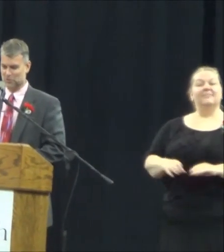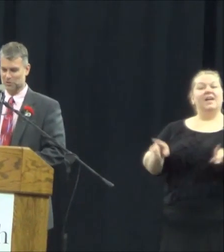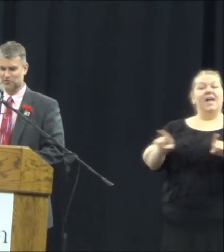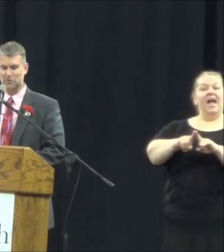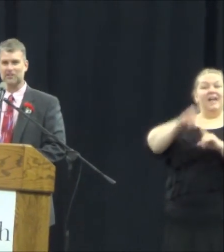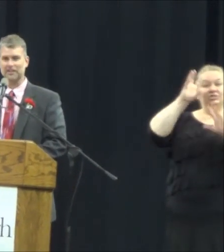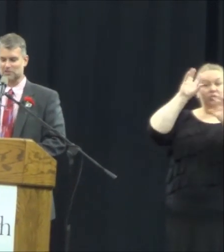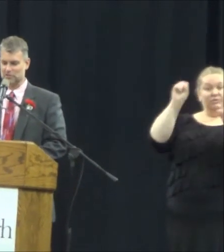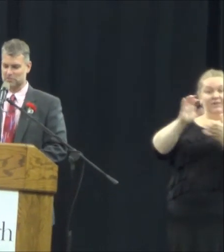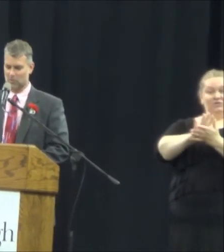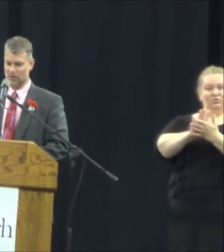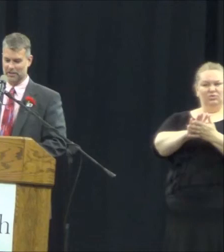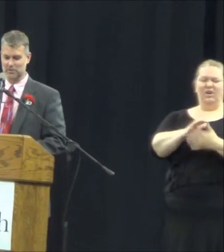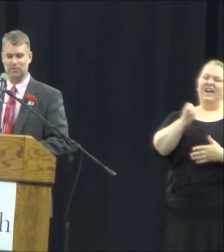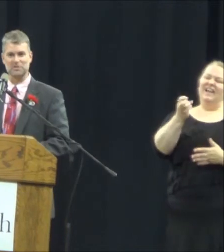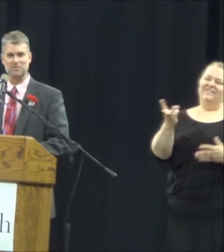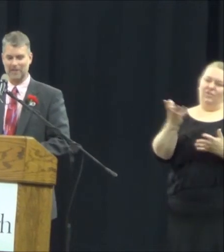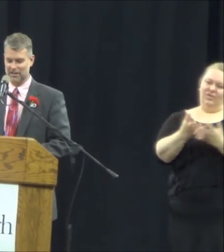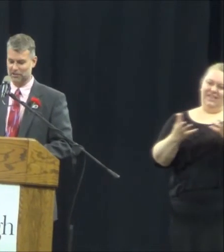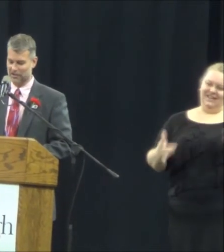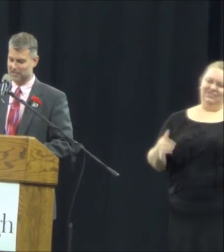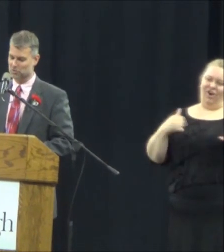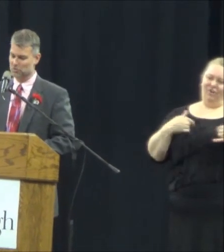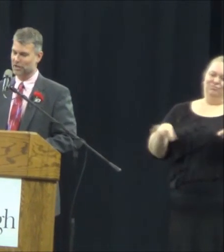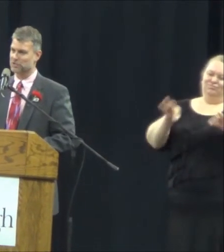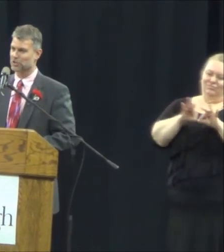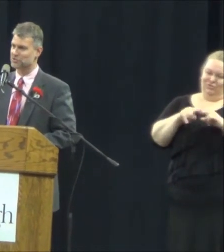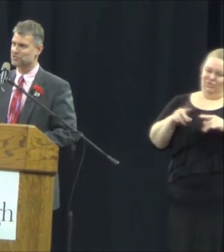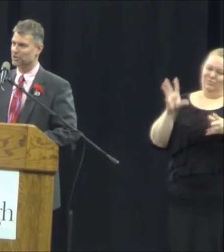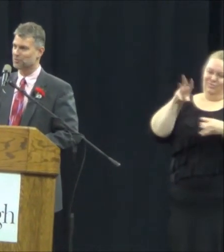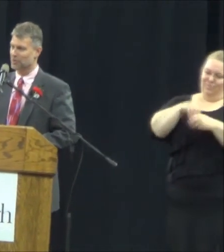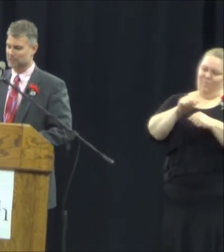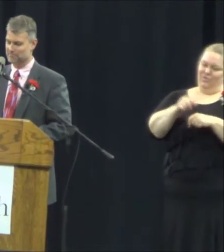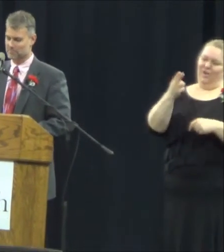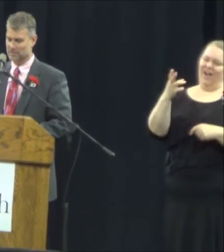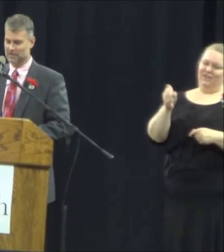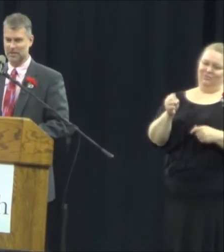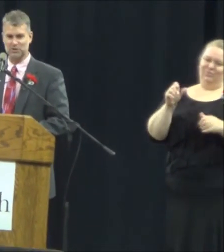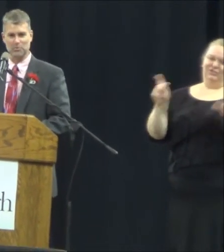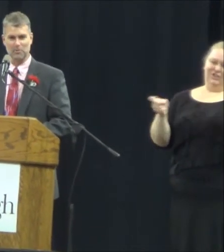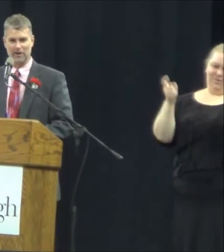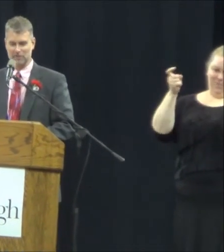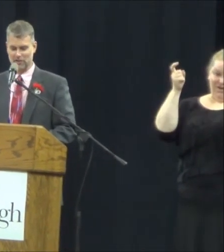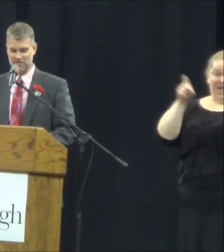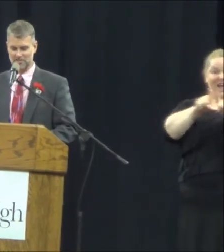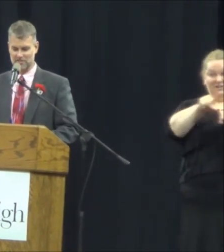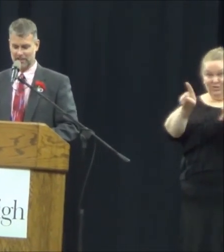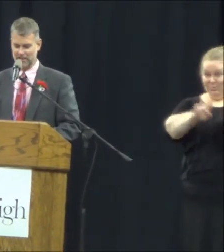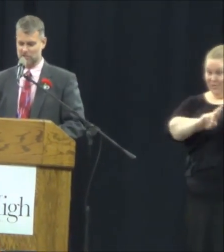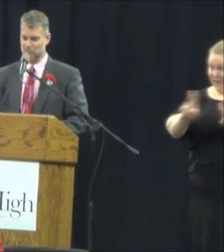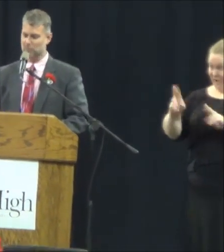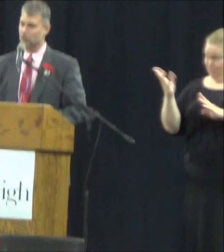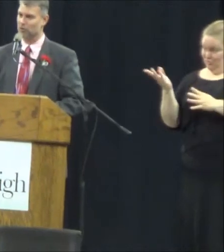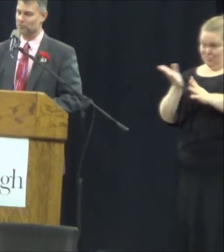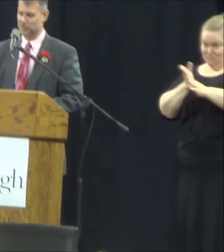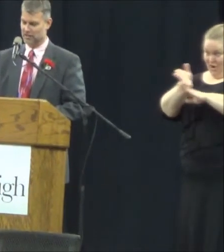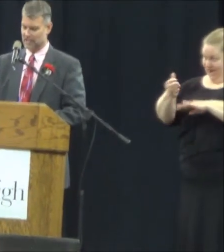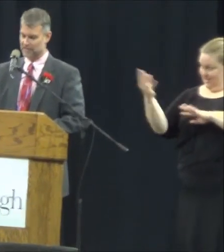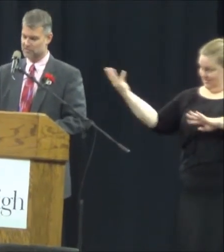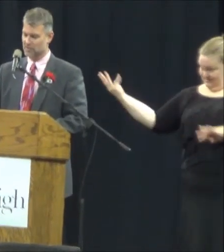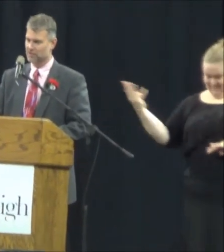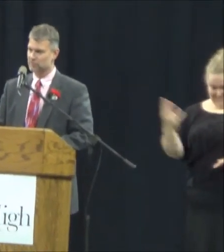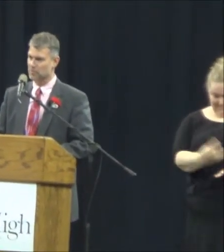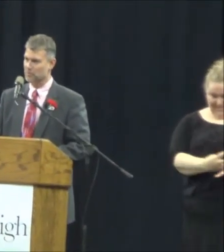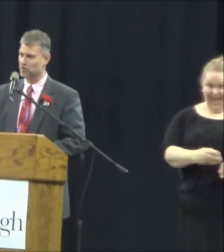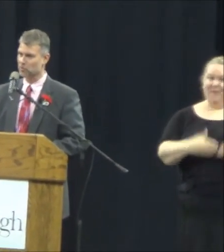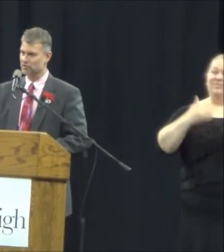Superintendent of Schools, few things are as rewarding as participating in your high school graduation ceremony. As you prepare to cross the stage and move forward with your